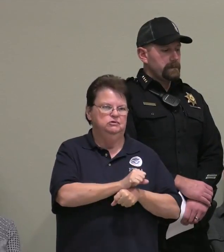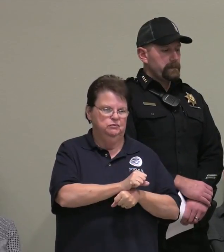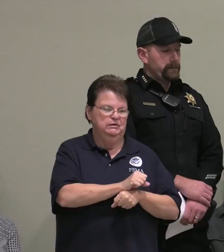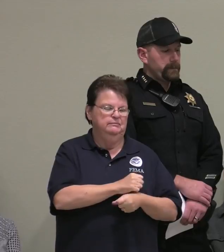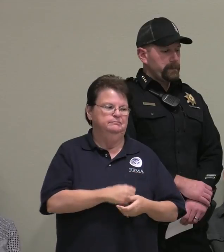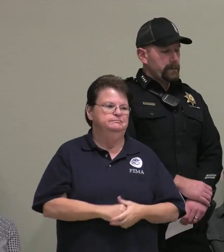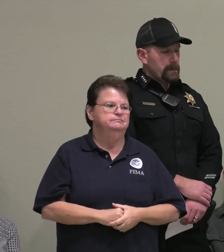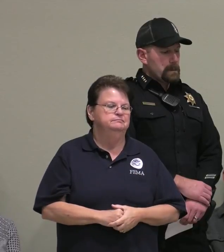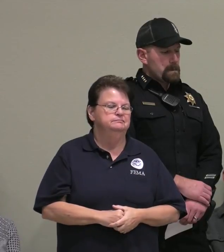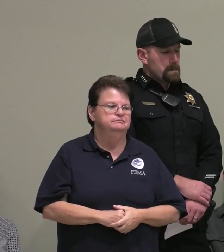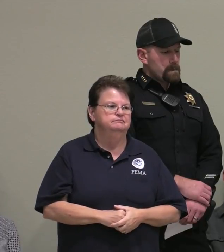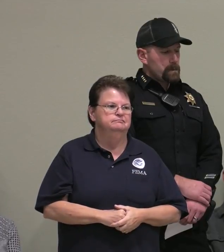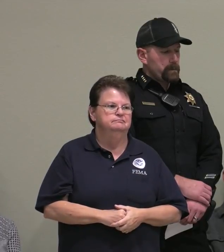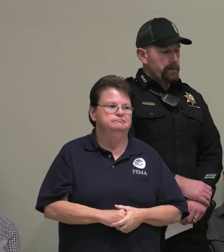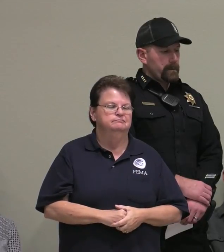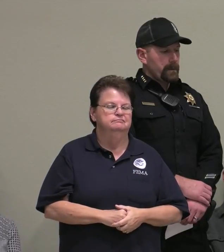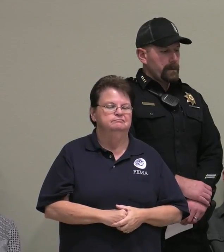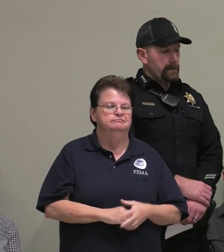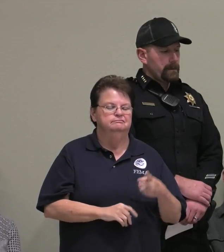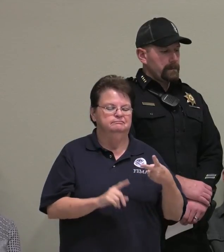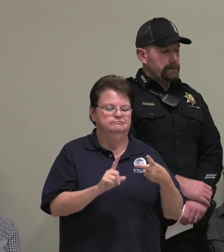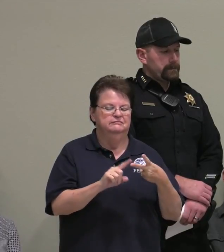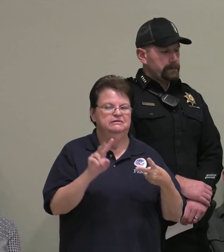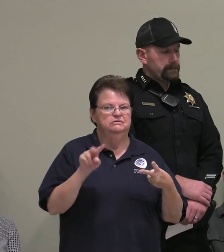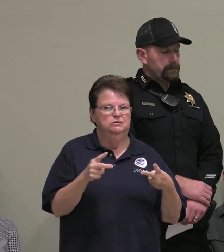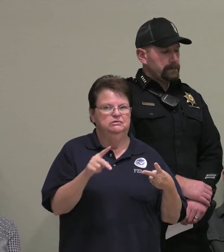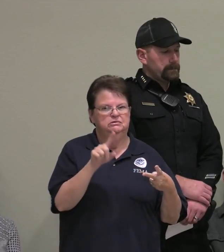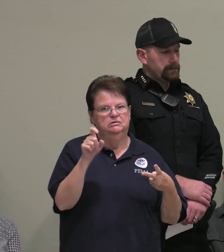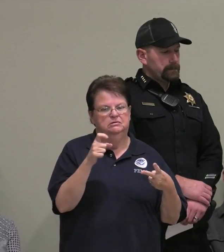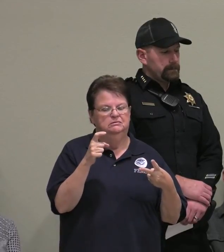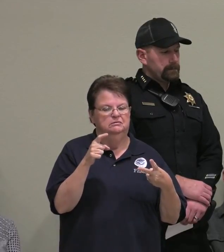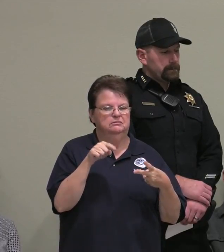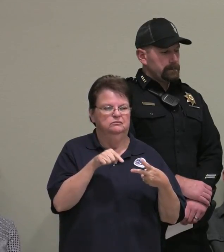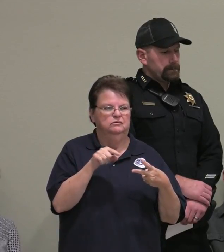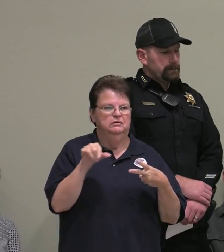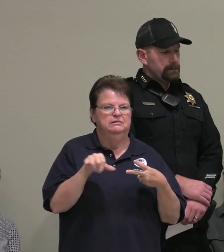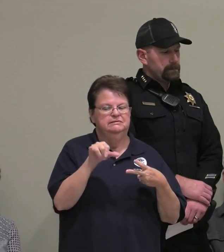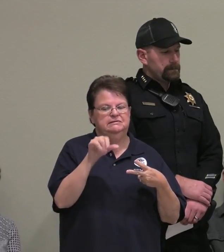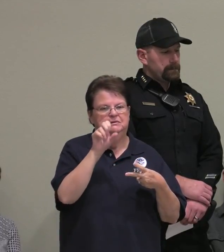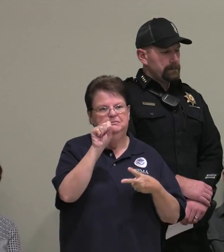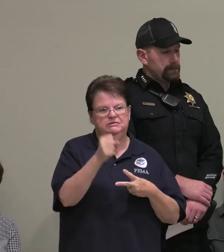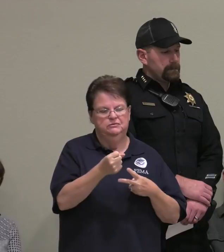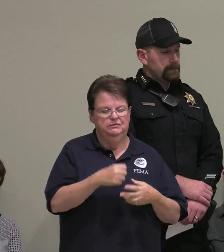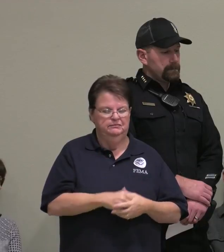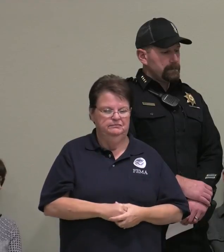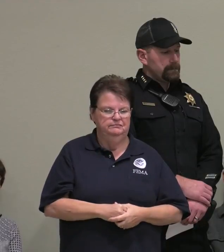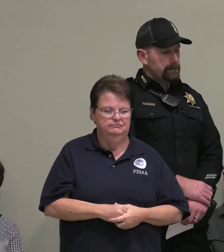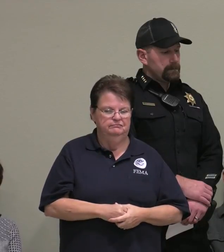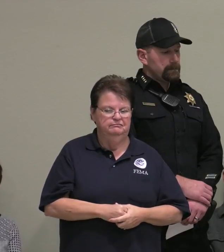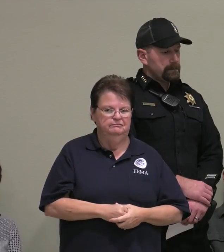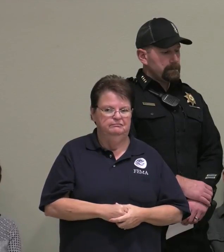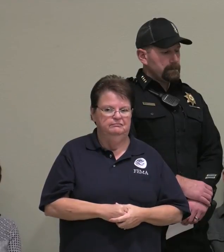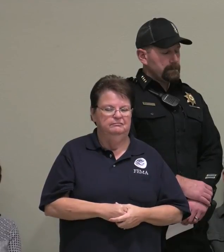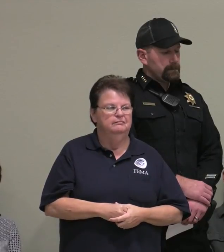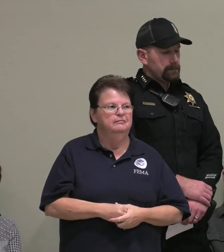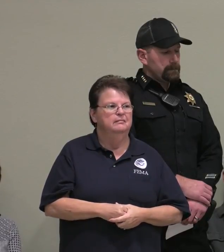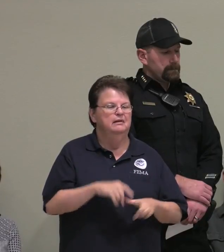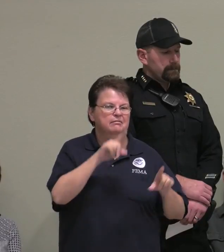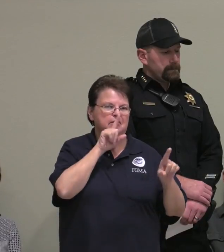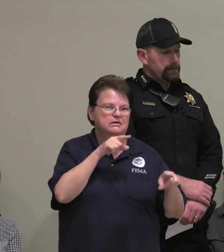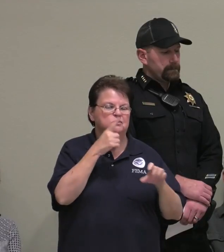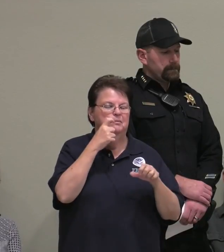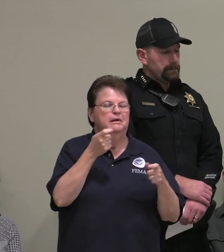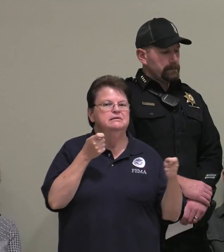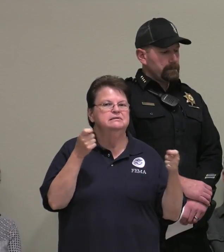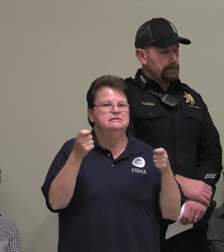Okay? The next question, actually there's two questions kind of along this line, but I'll take this because it really